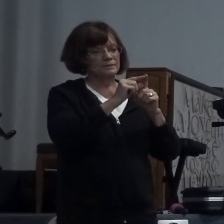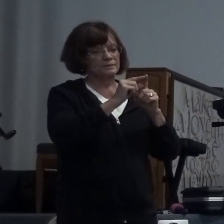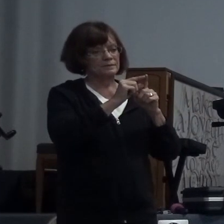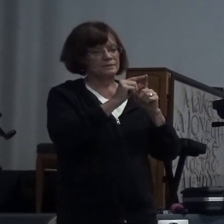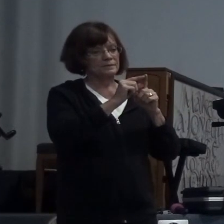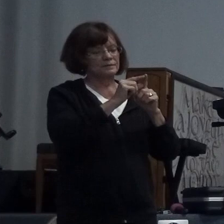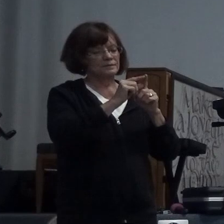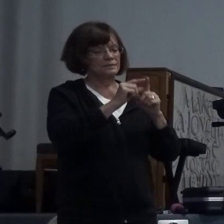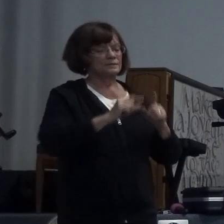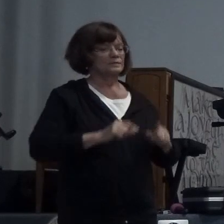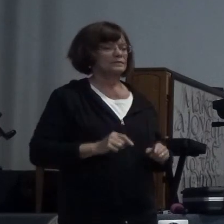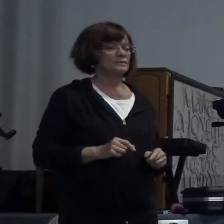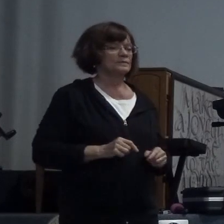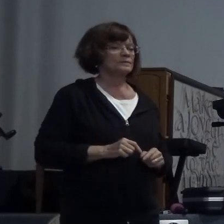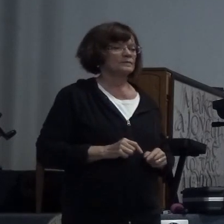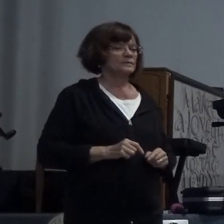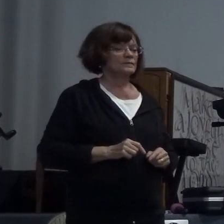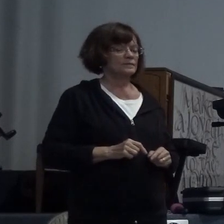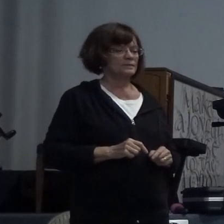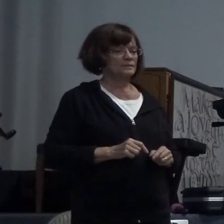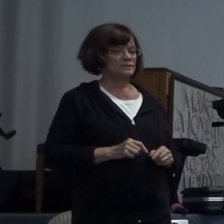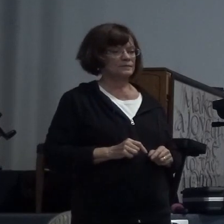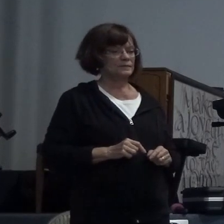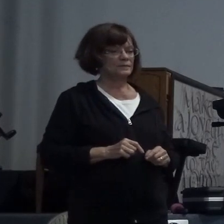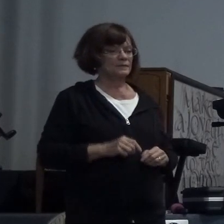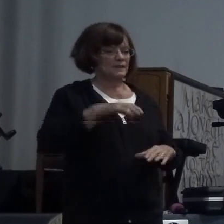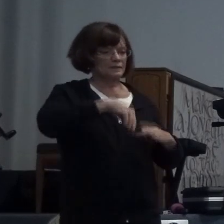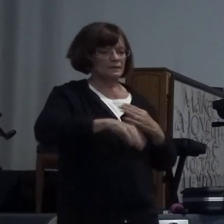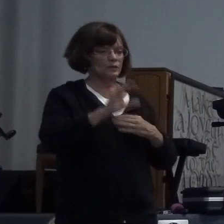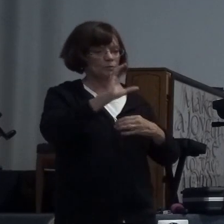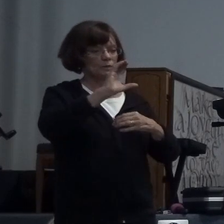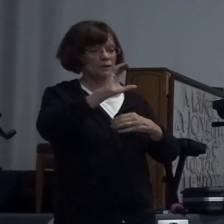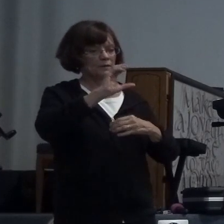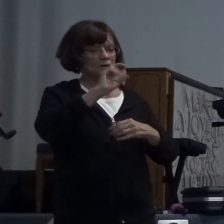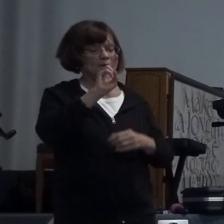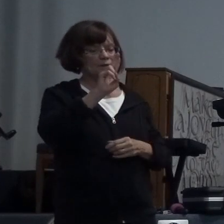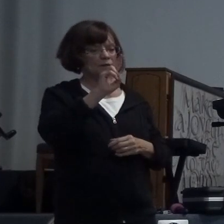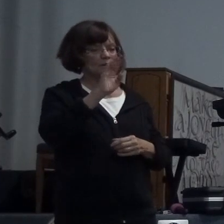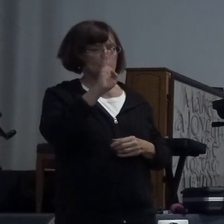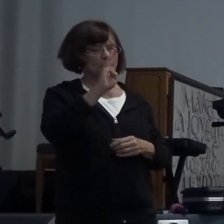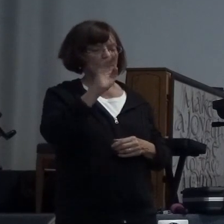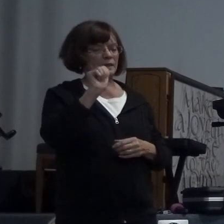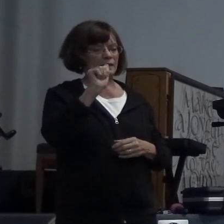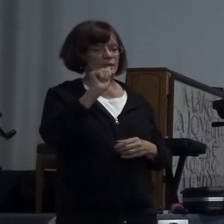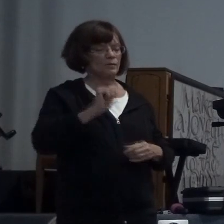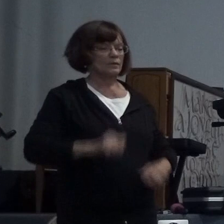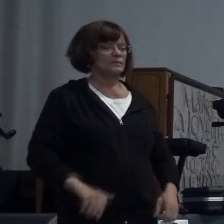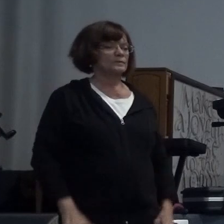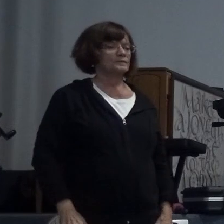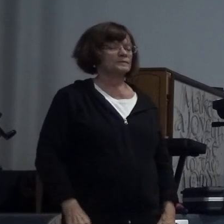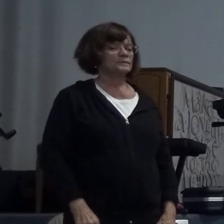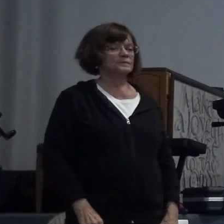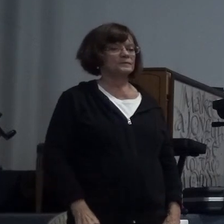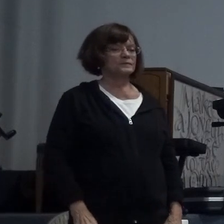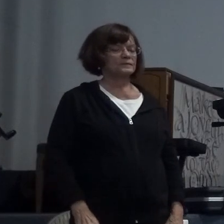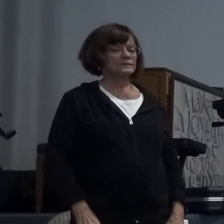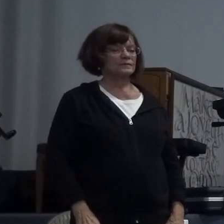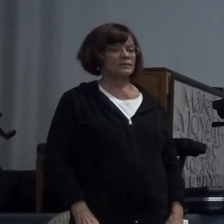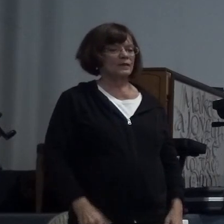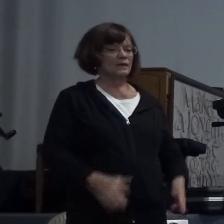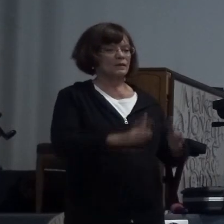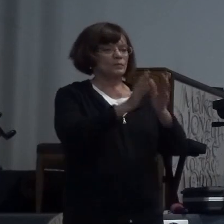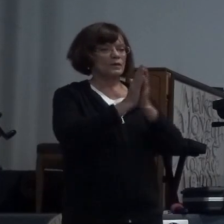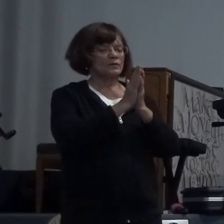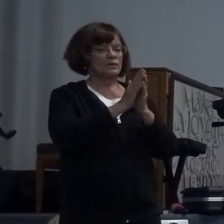to the impoverished nation of Cuba. So we pray blessings on them. You'll grow them through that trial. And we pray